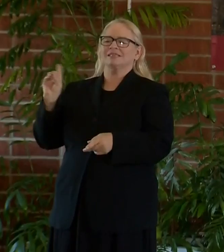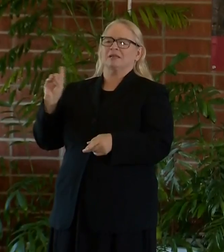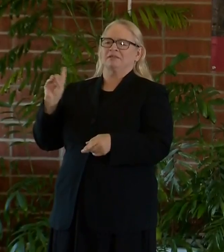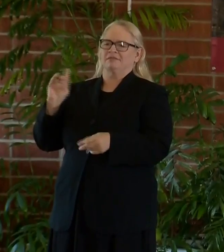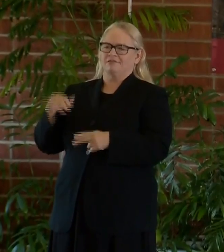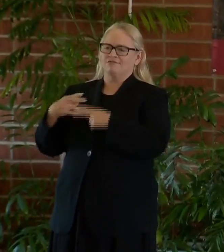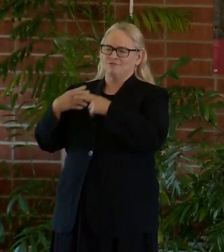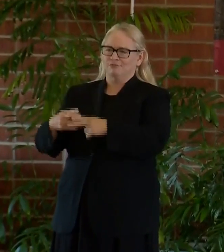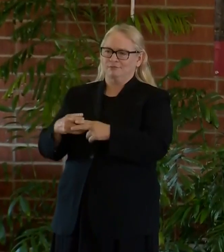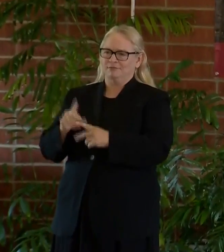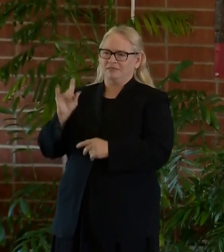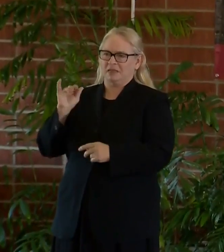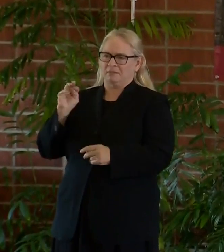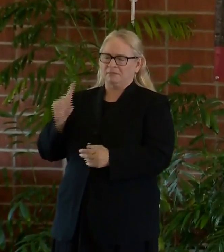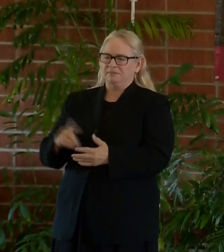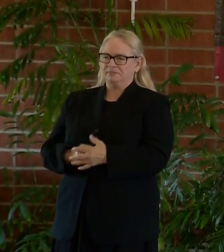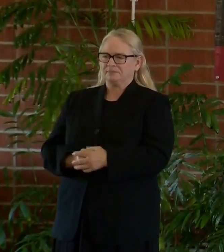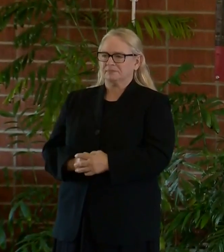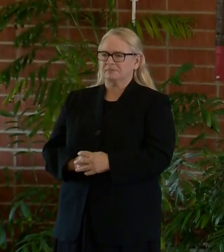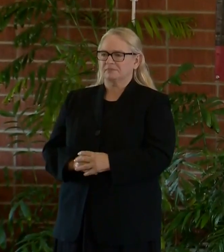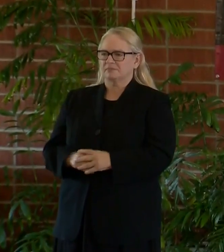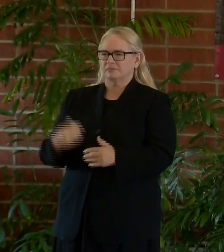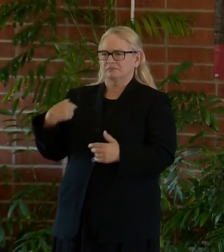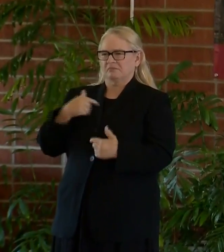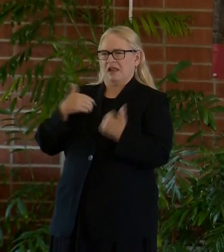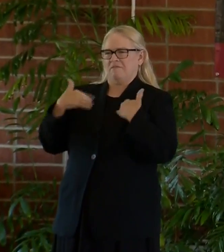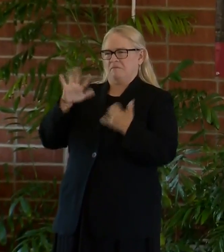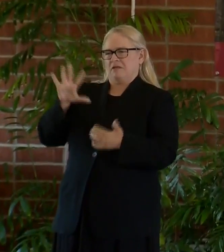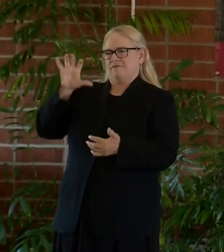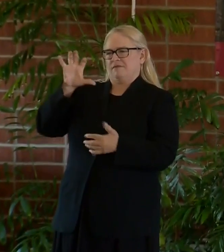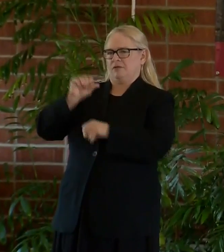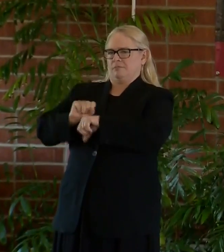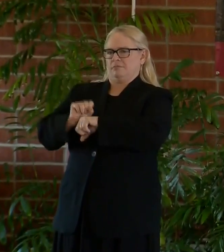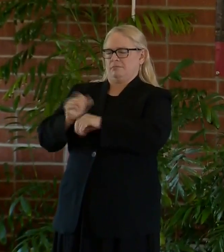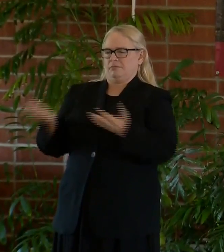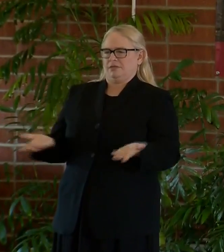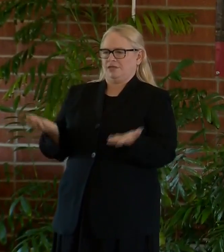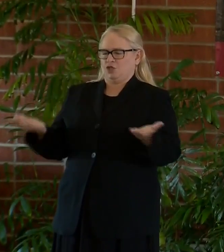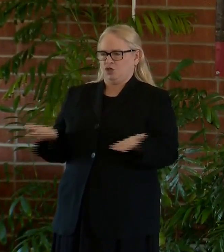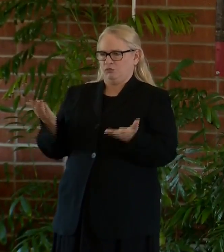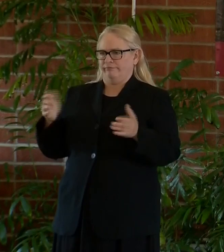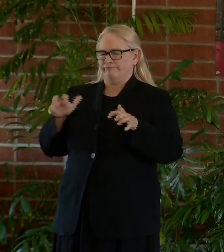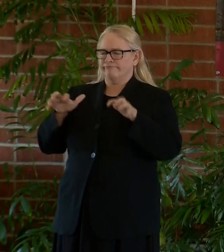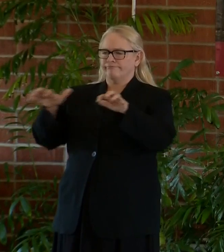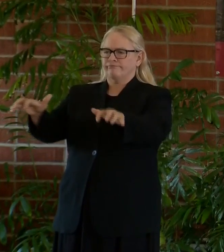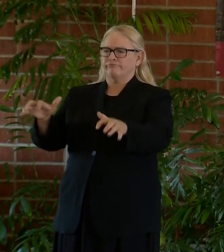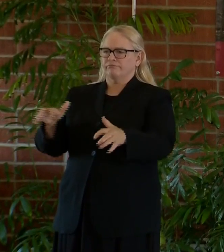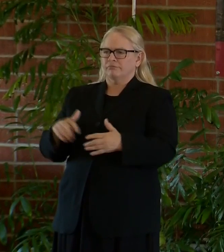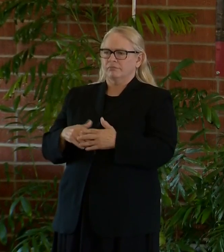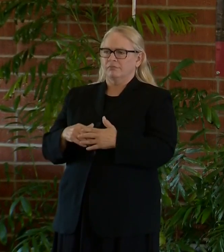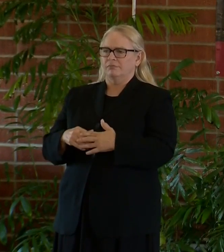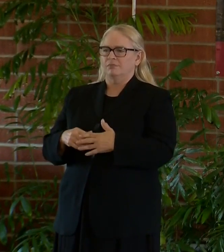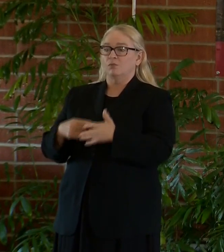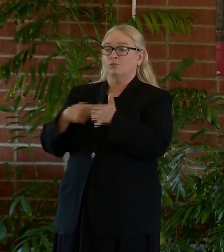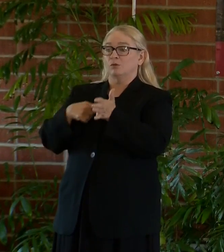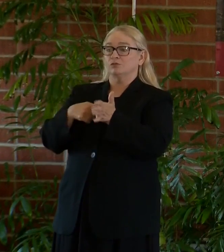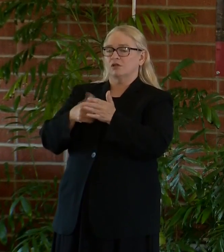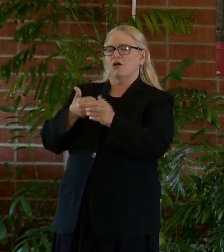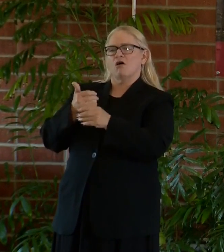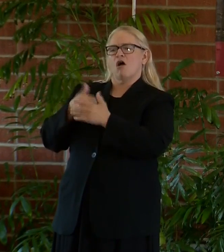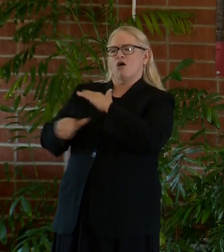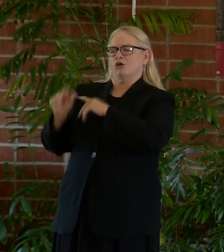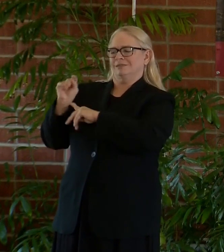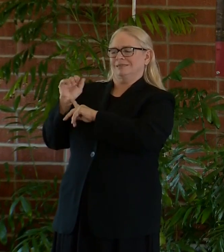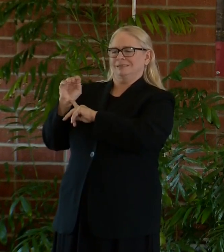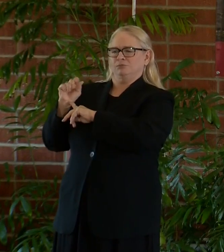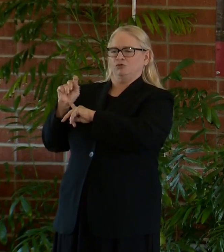about 500 co-workers, employees, represented by Teamsters and others that have dynamically worked their